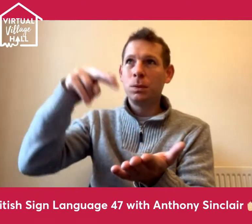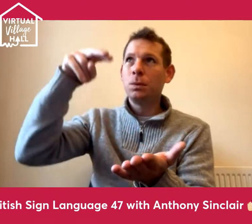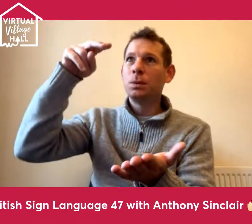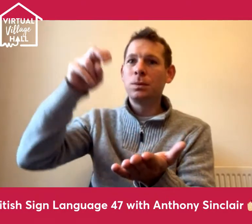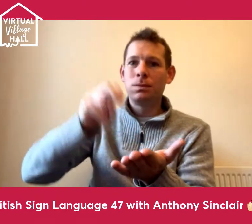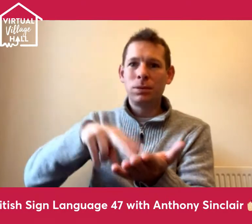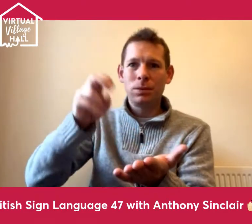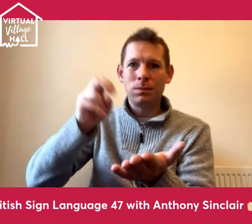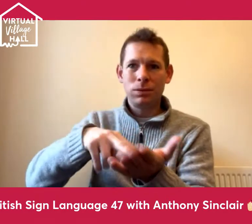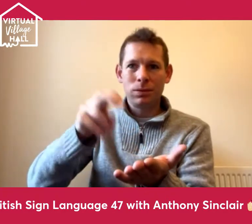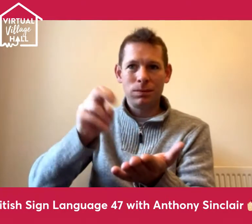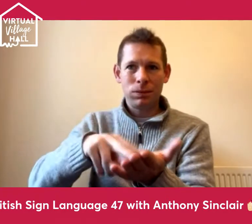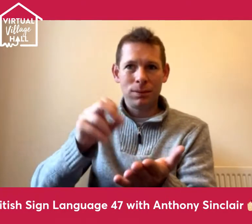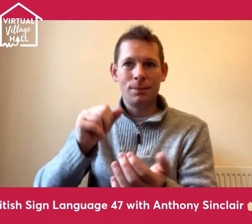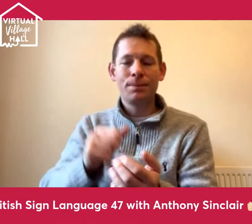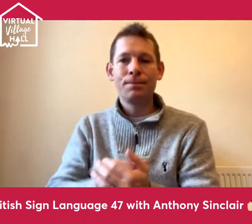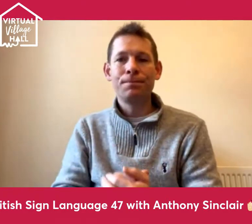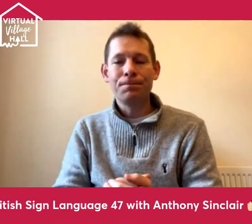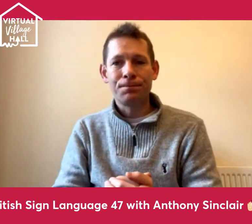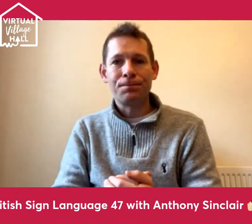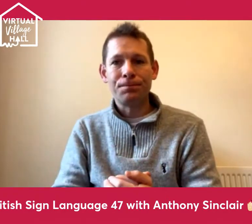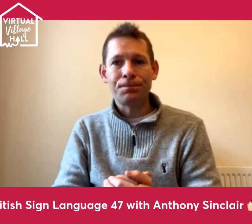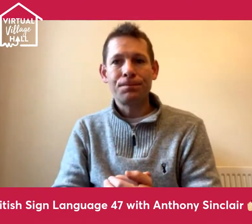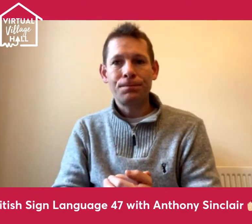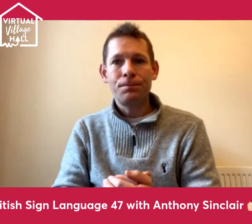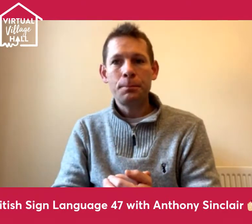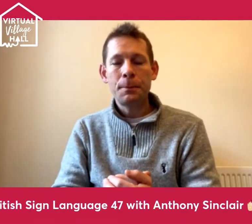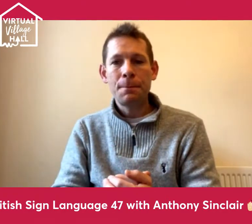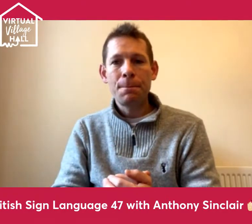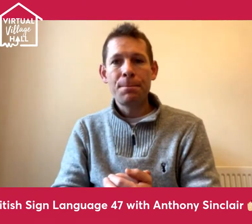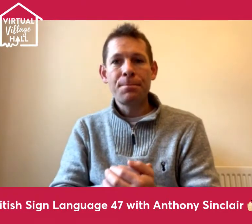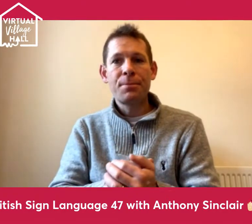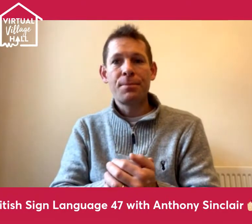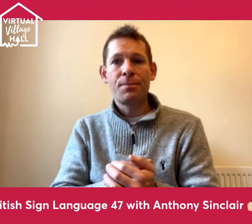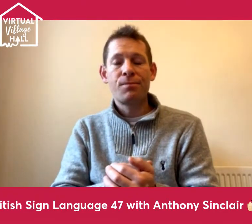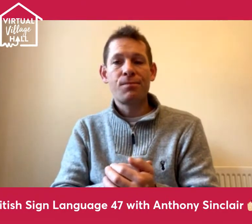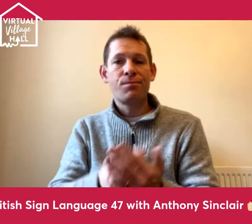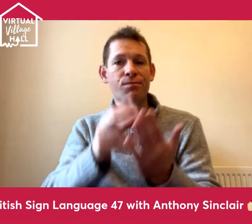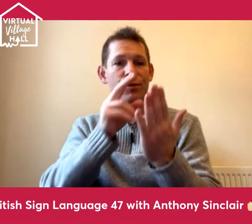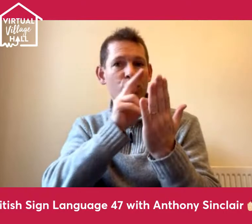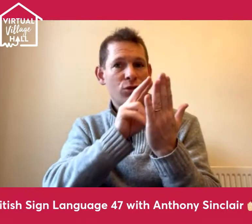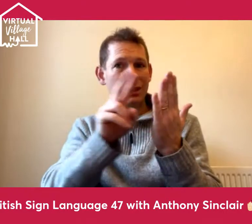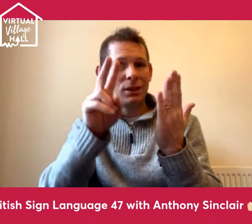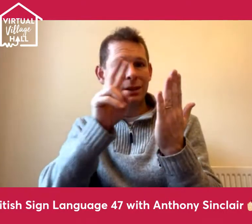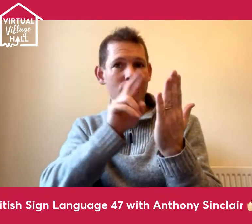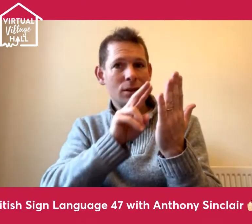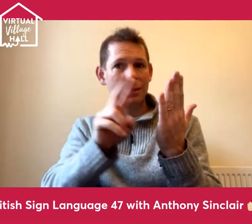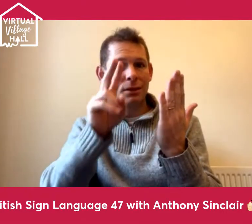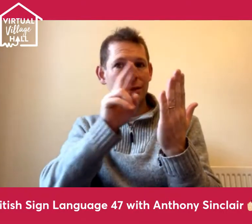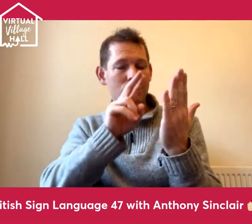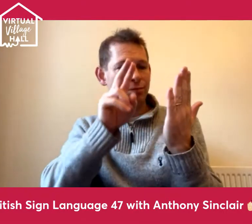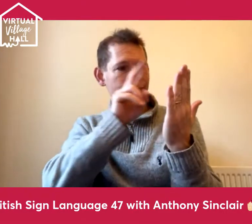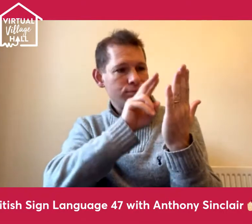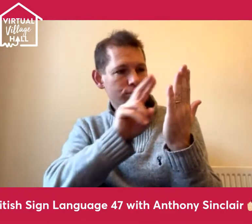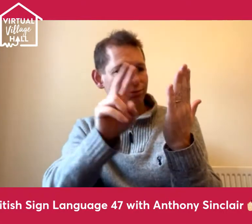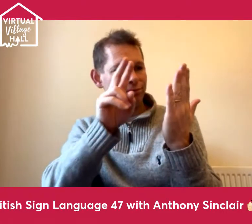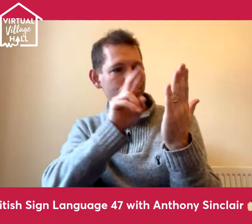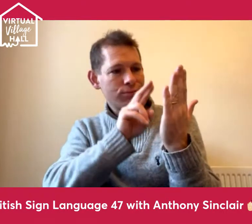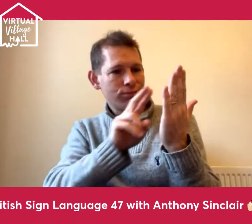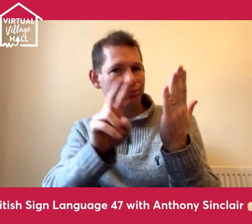not mouthing the word jump. So the verbs, you don't actually pronounce those on your lips. So reading, again, look at